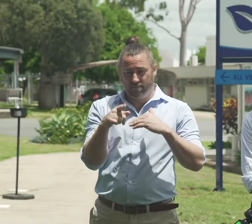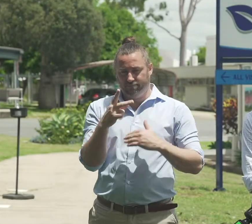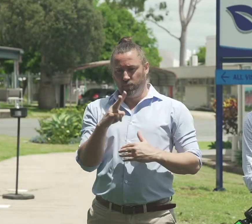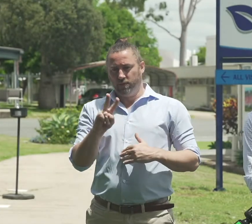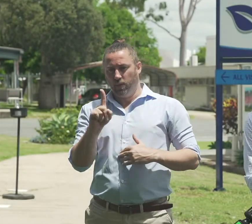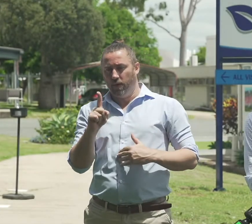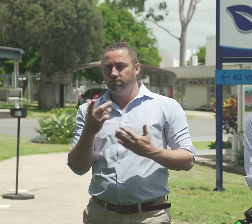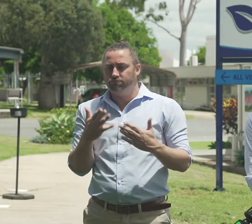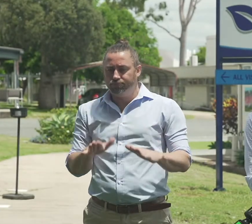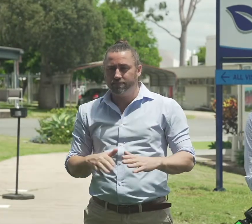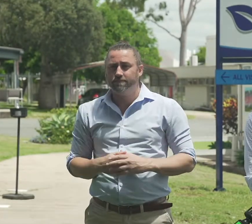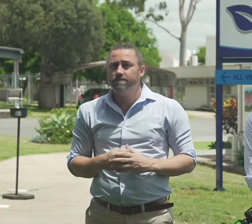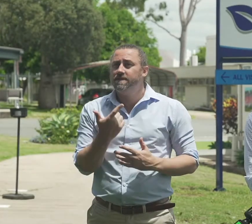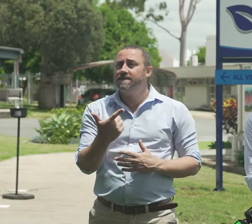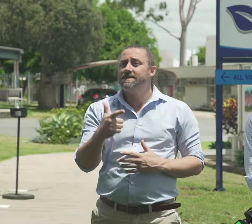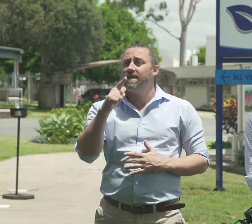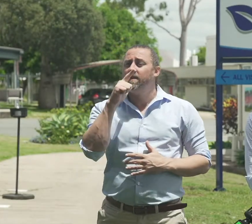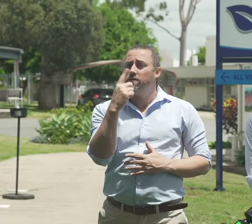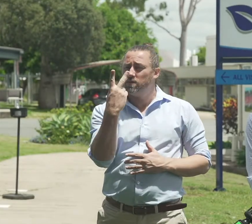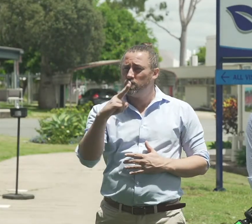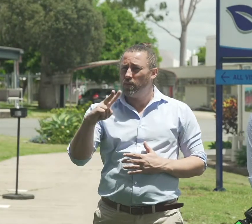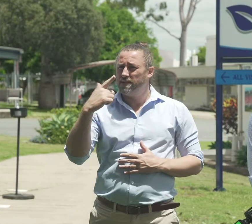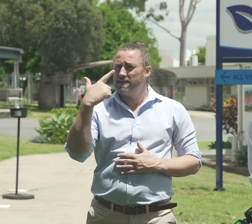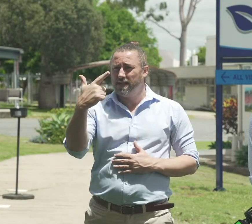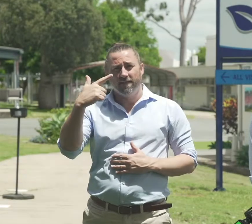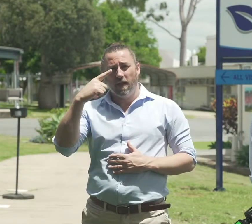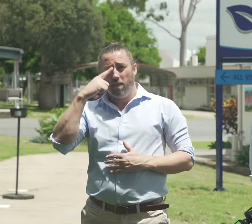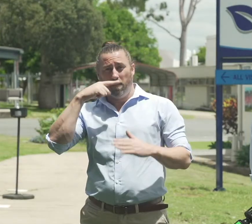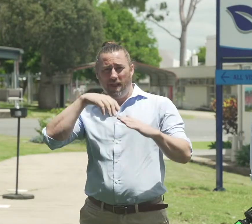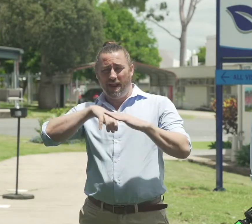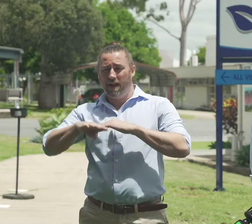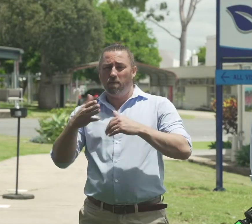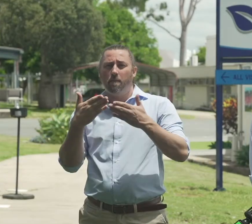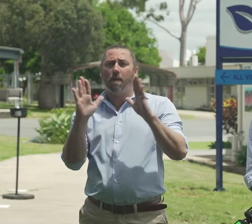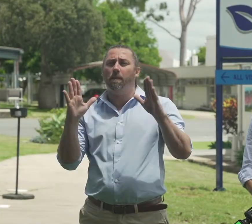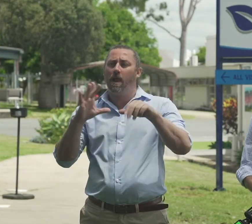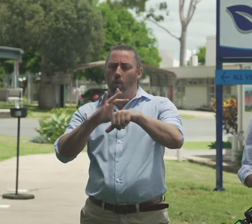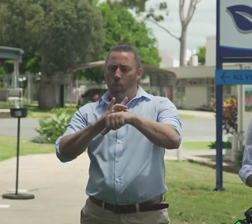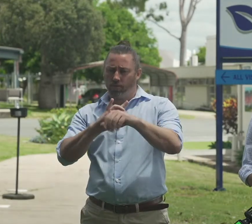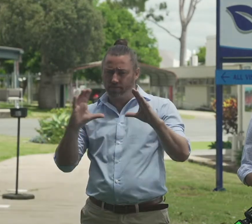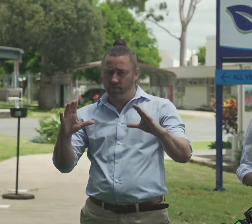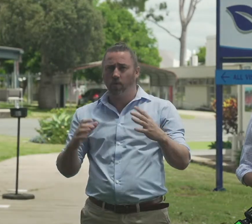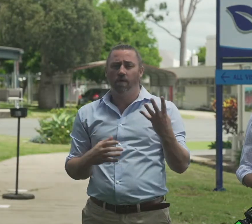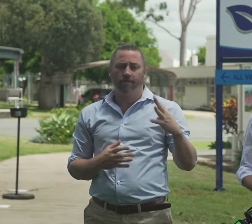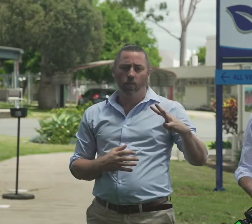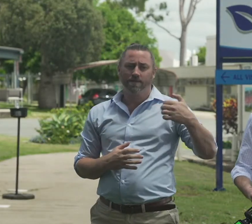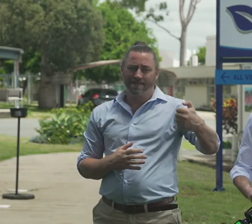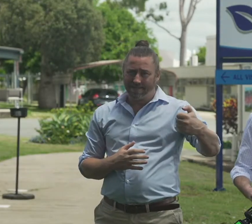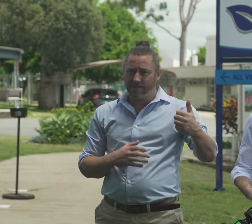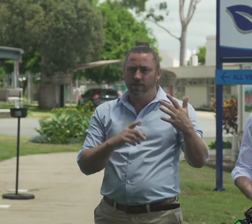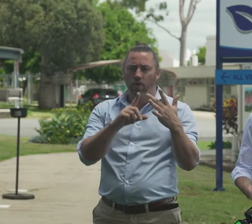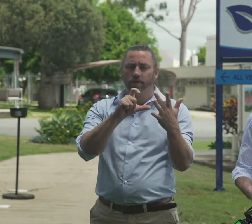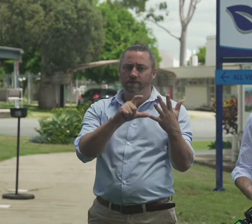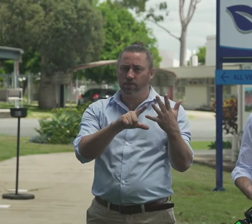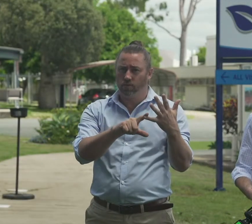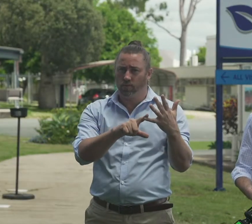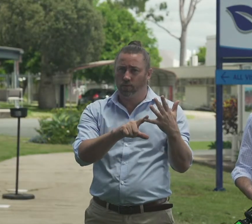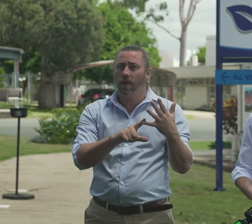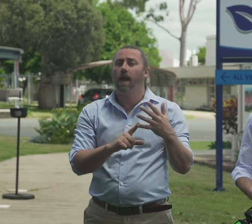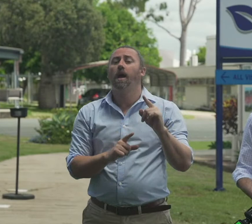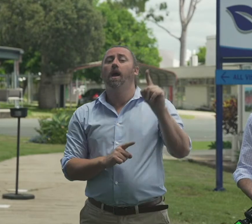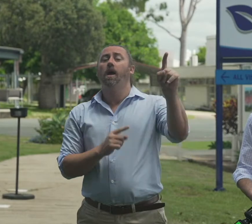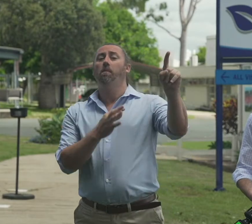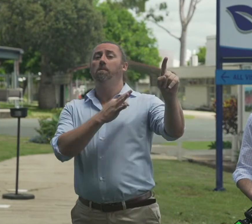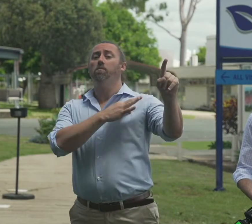We have 727 patients in total in public hospitals, including 46 in ICU, and in addition 63 patients in